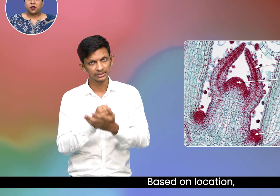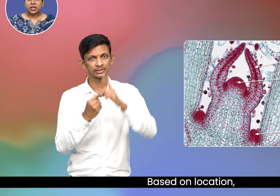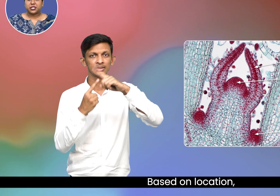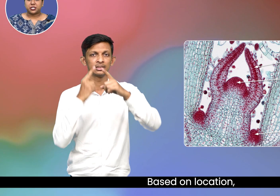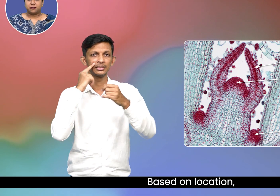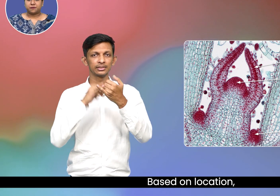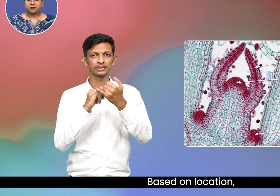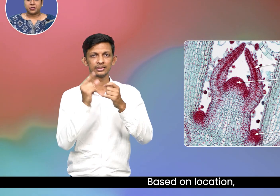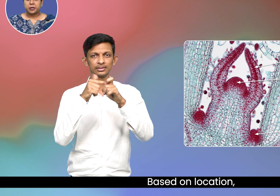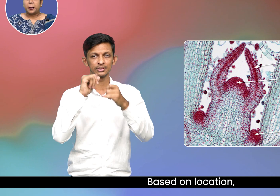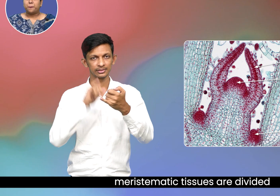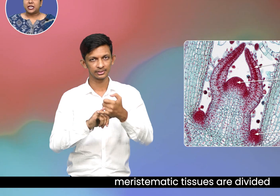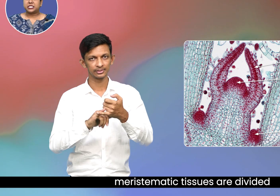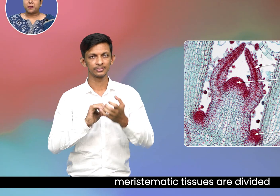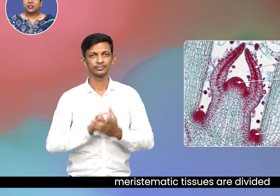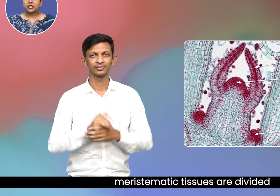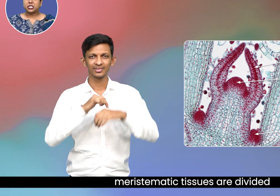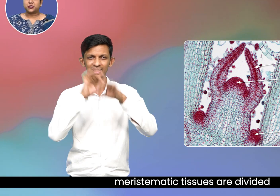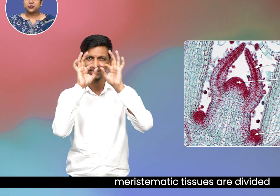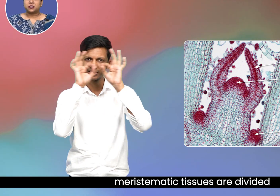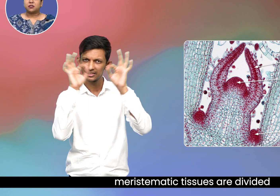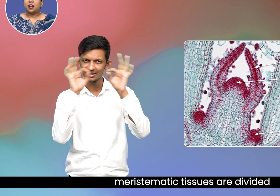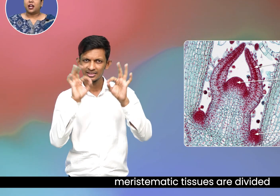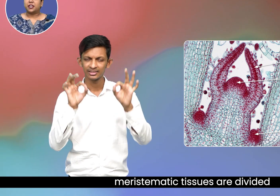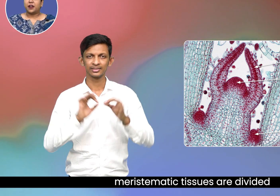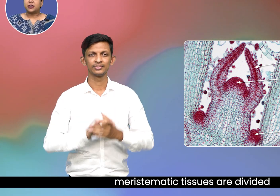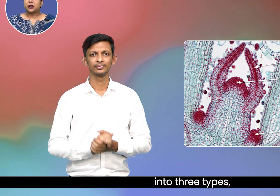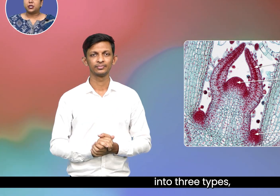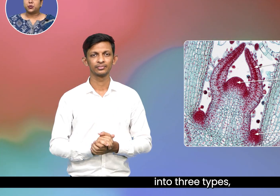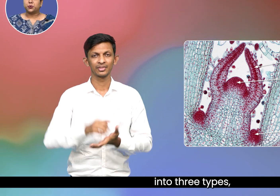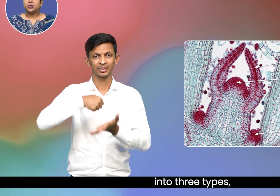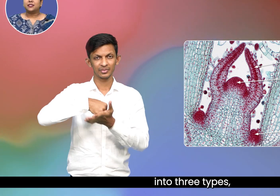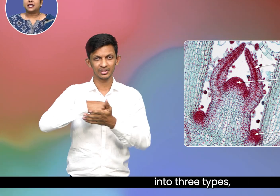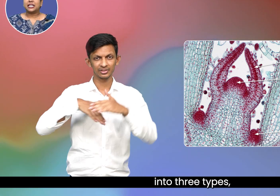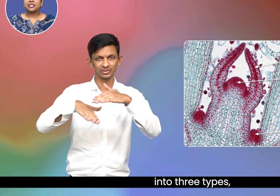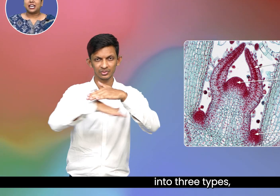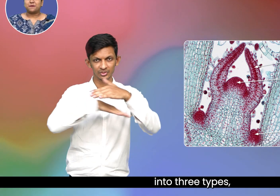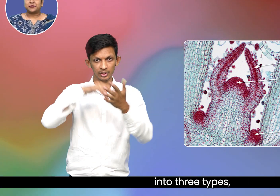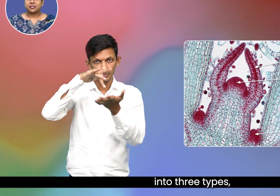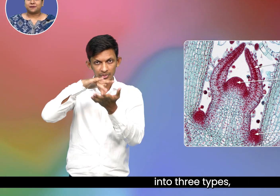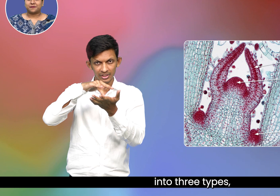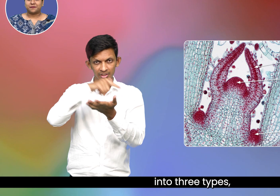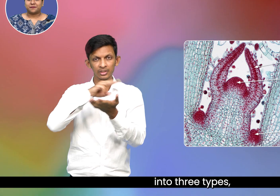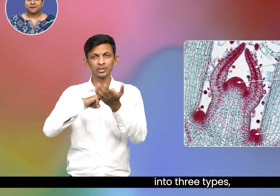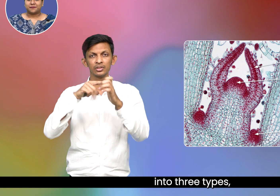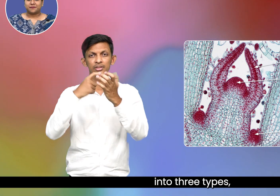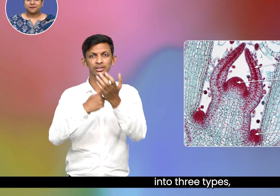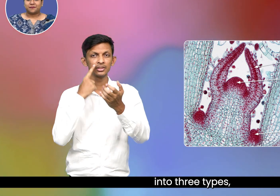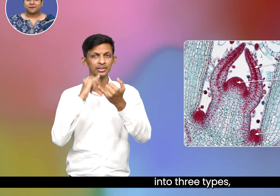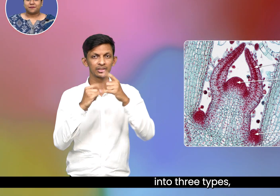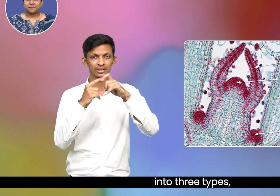Based on location, meristematic tissues are divided into 3 types.